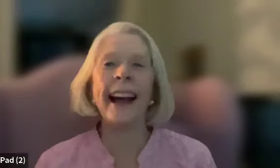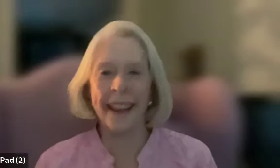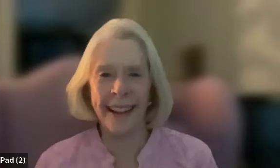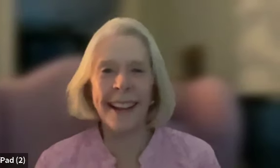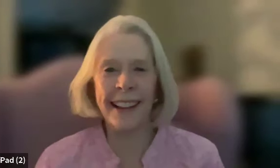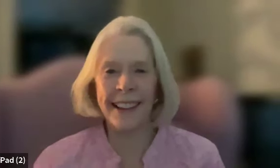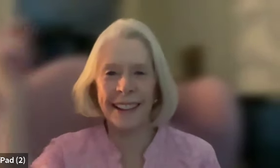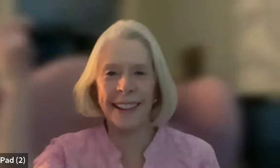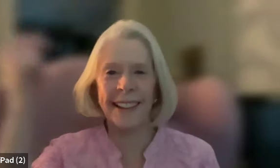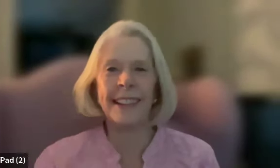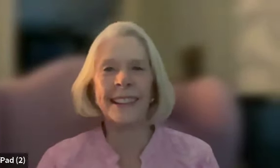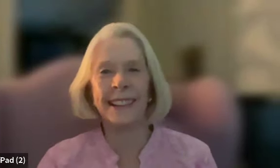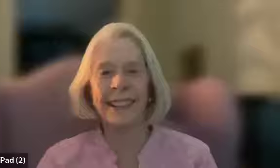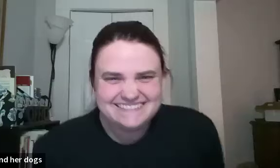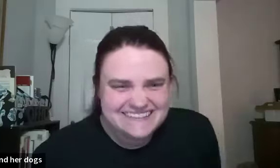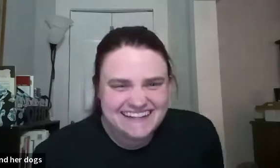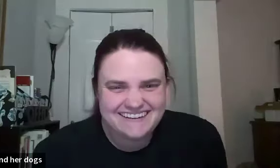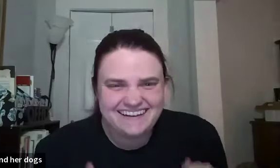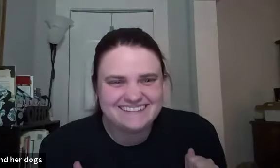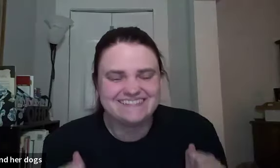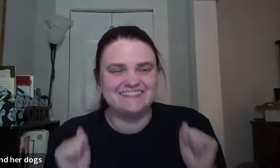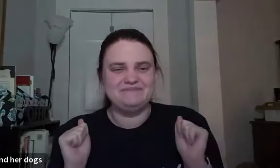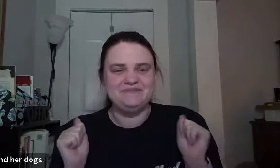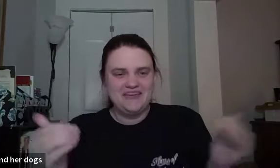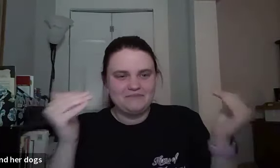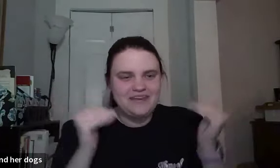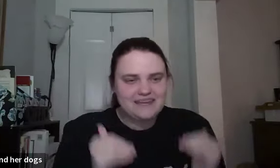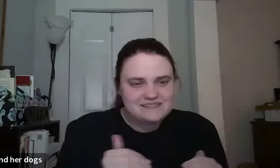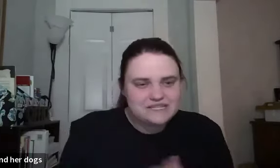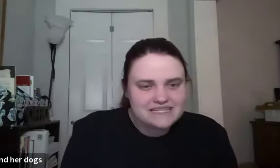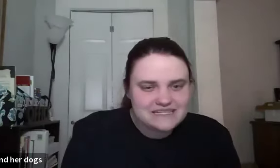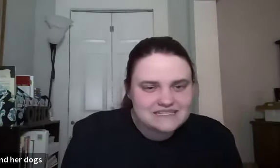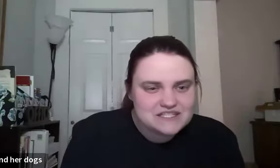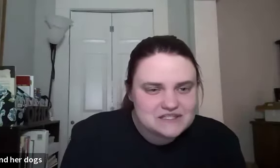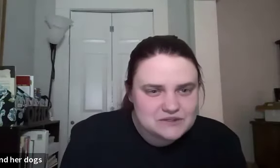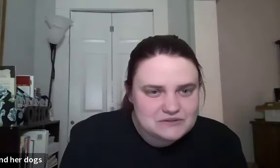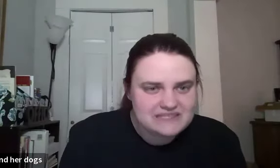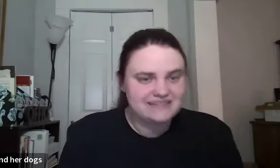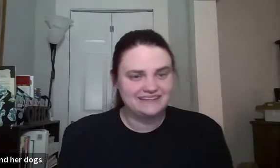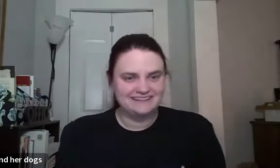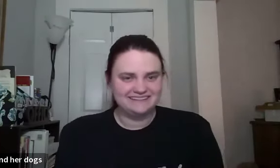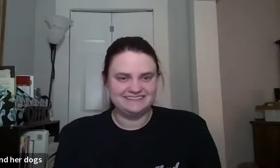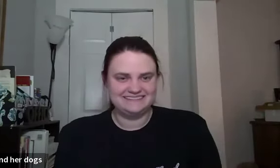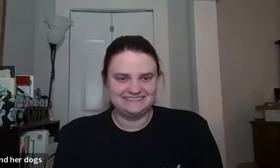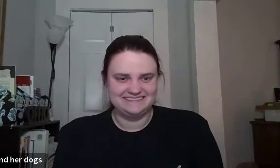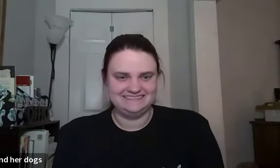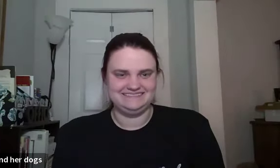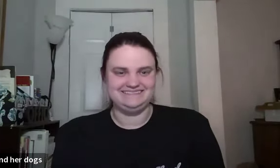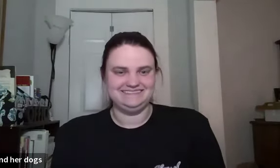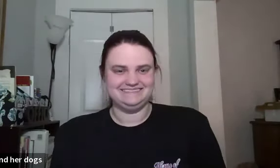Oh, good. All right, awesome. My next one is Susan.